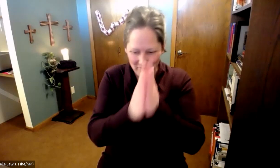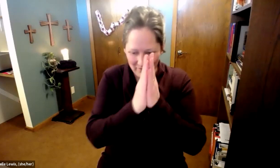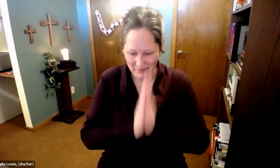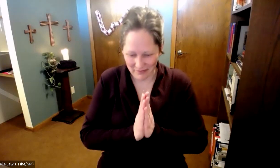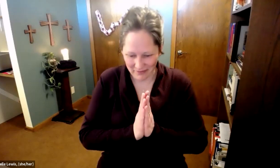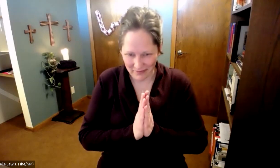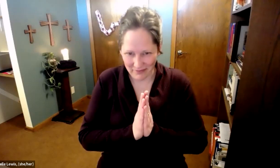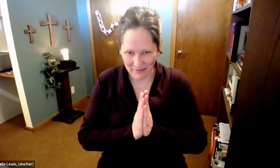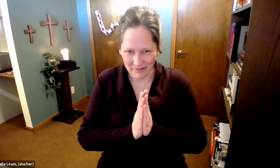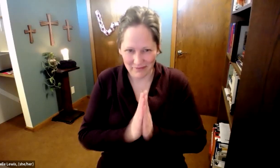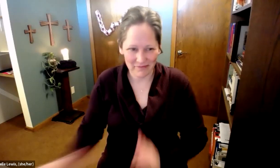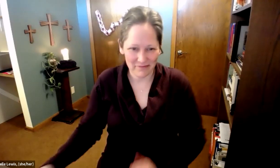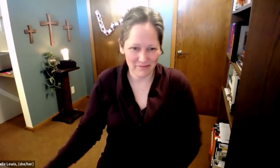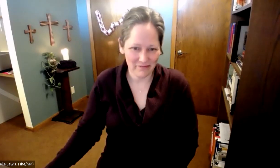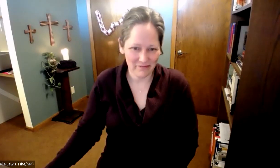Amen.